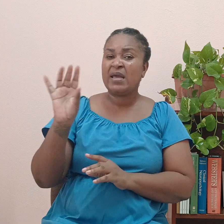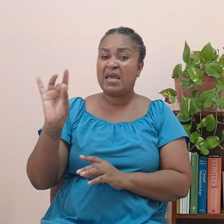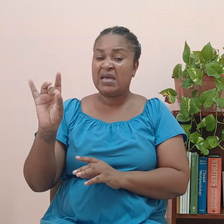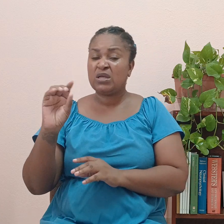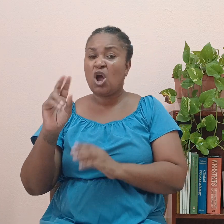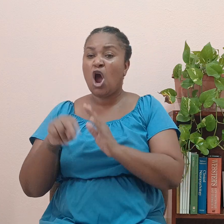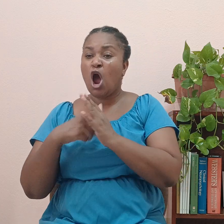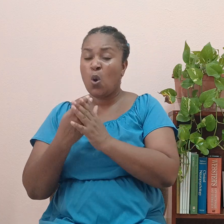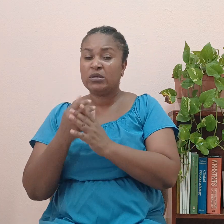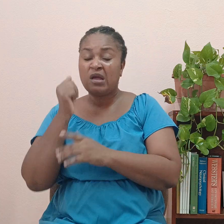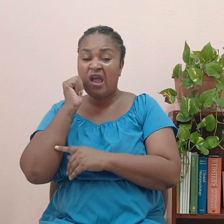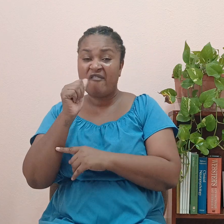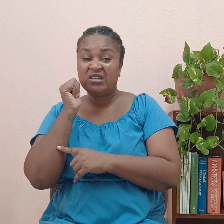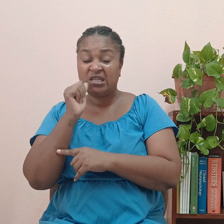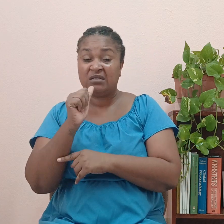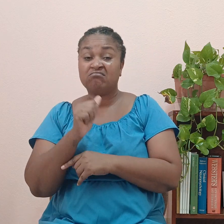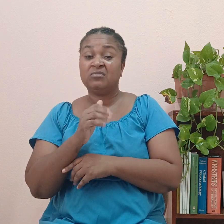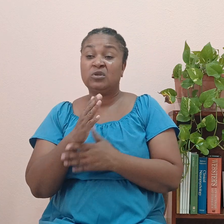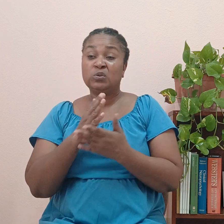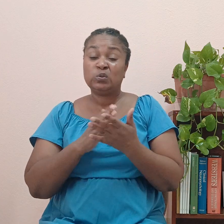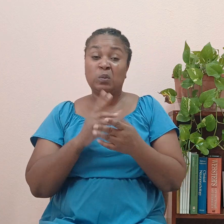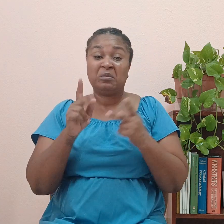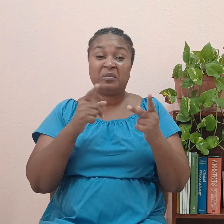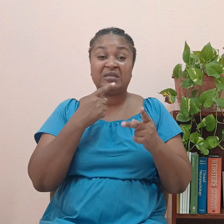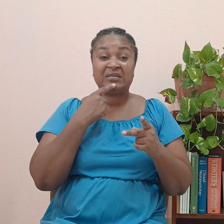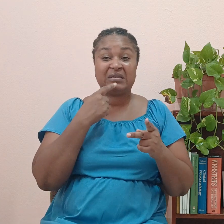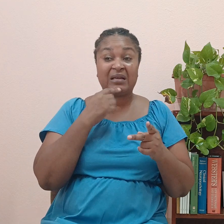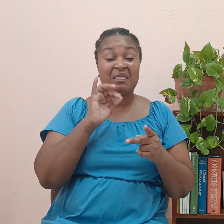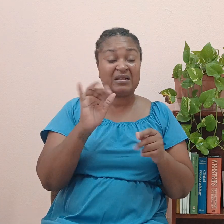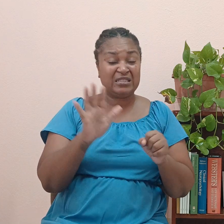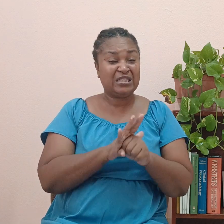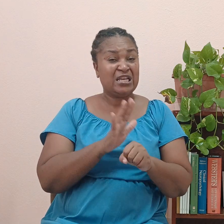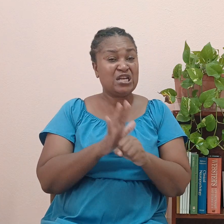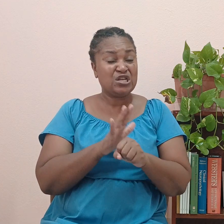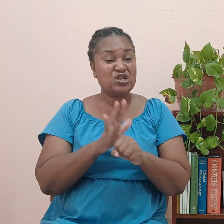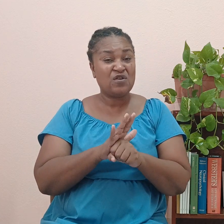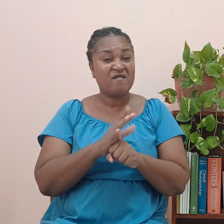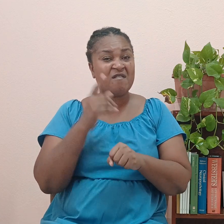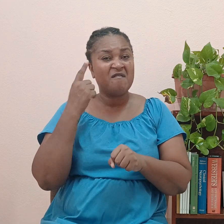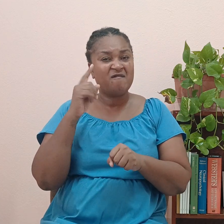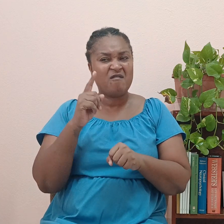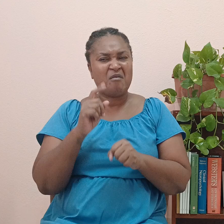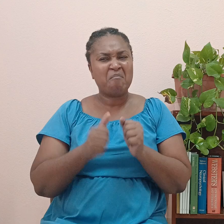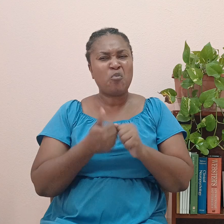Some sources suggest that this will be adequate for the average adult.